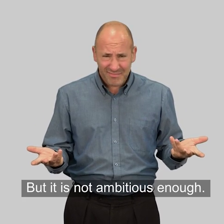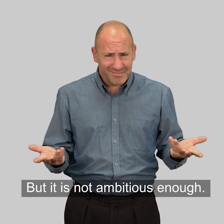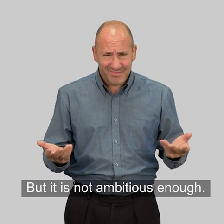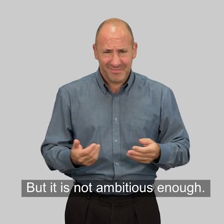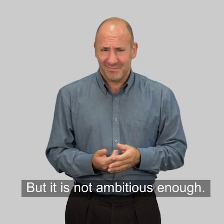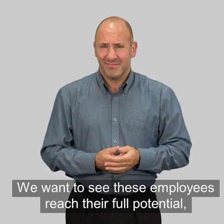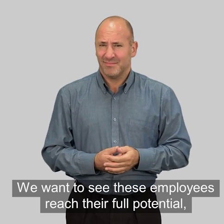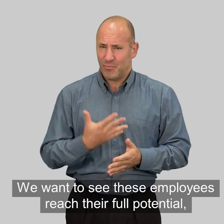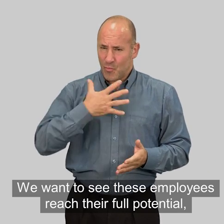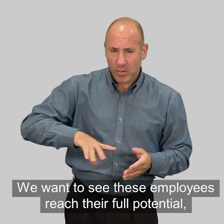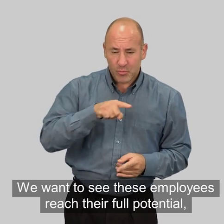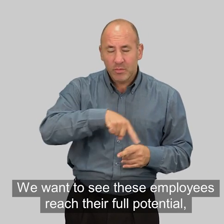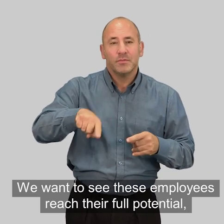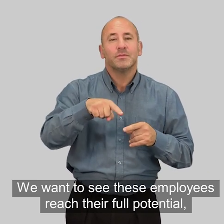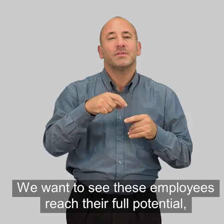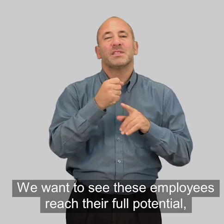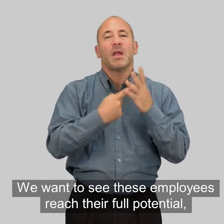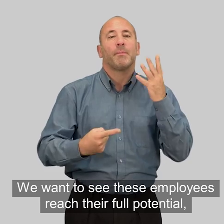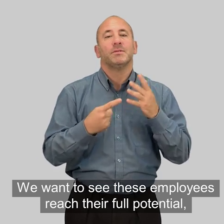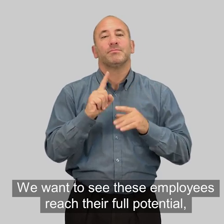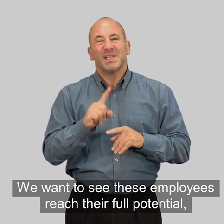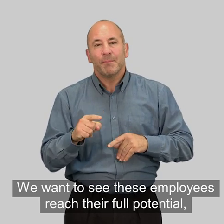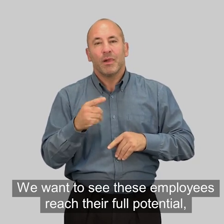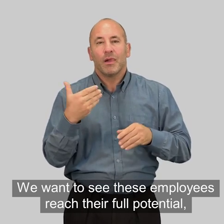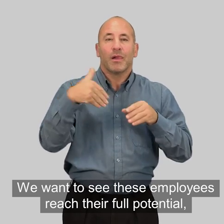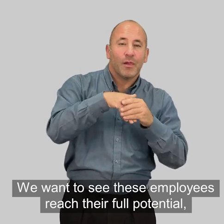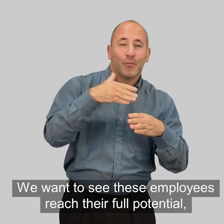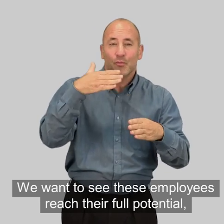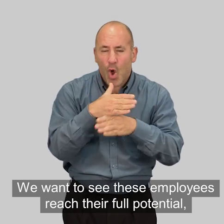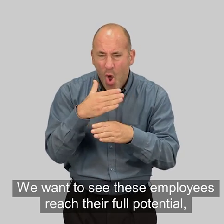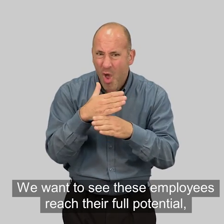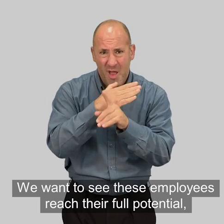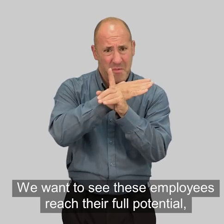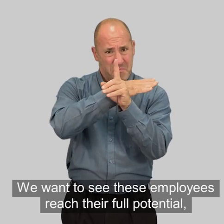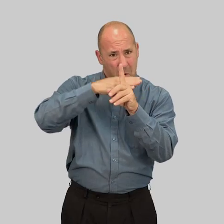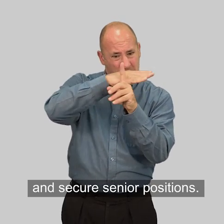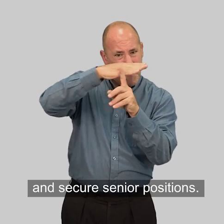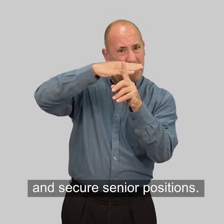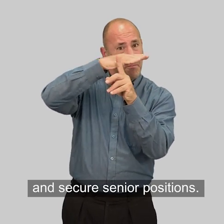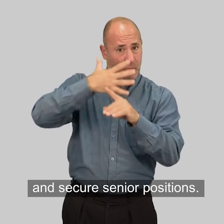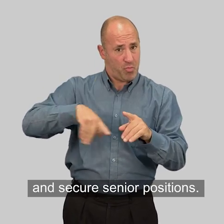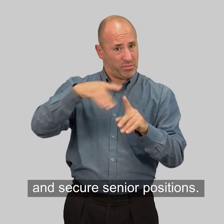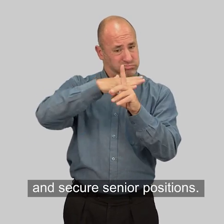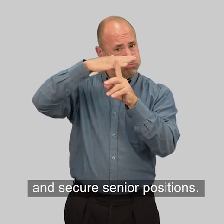enough. We want to see these employees reach their full potential and secure senior